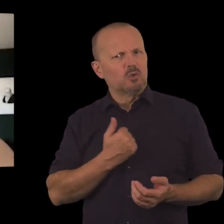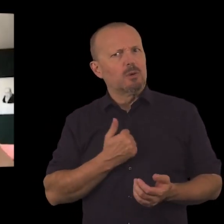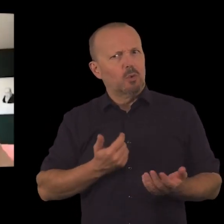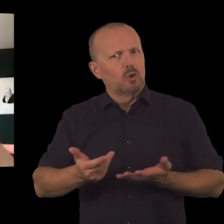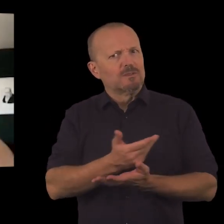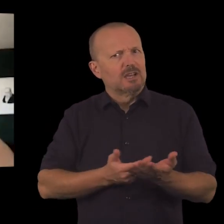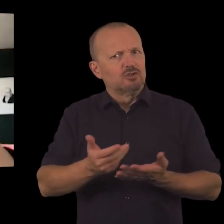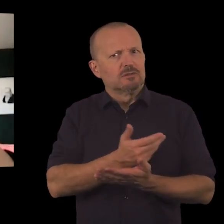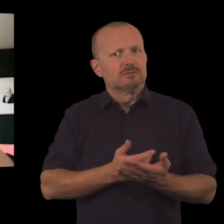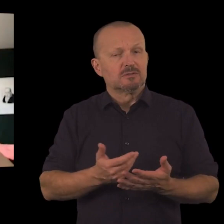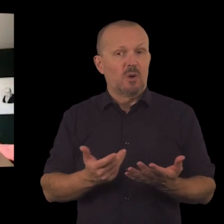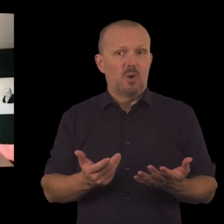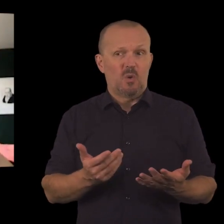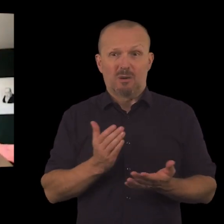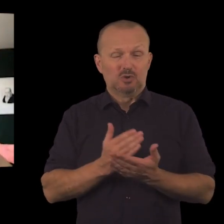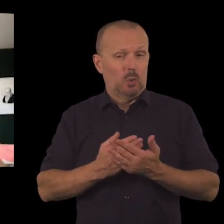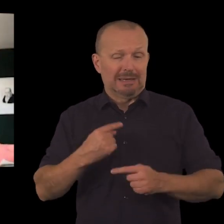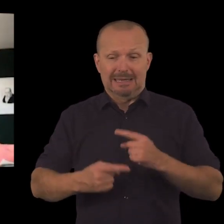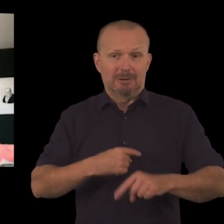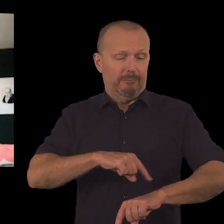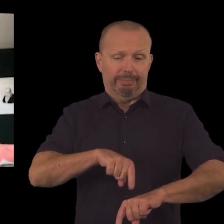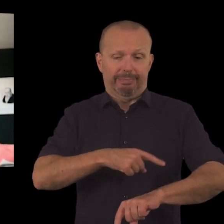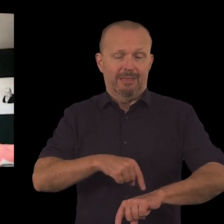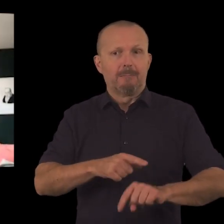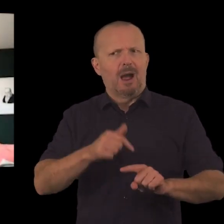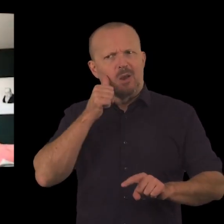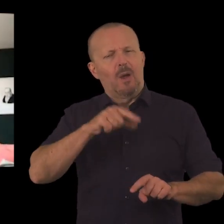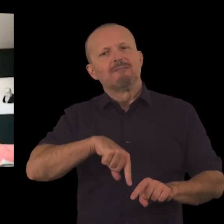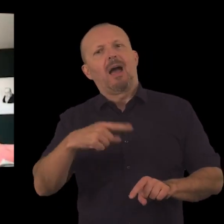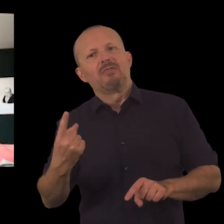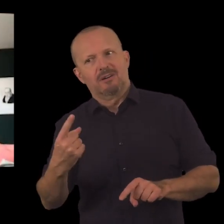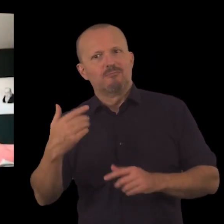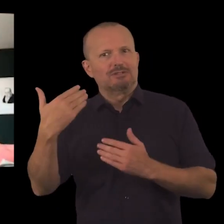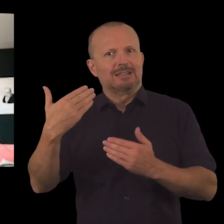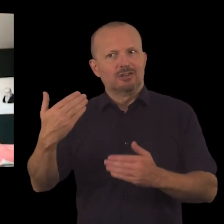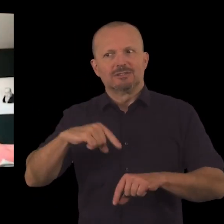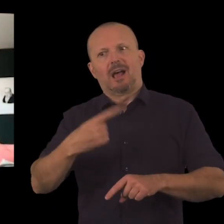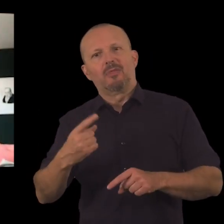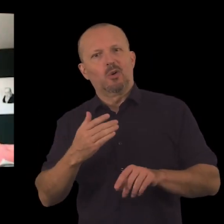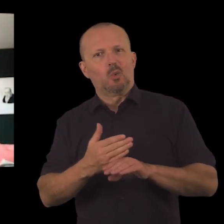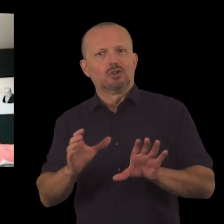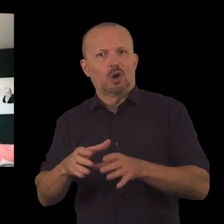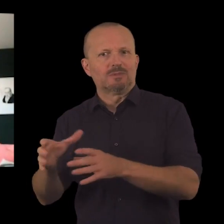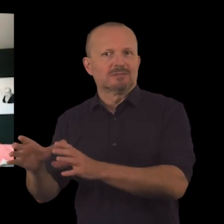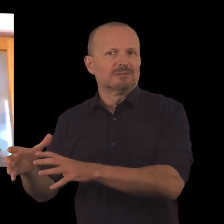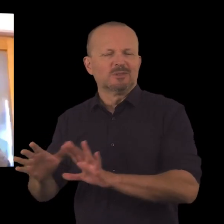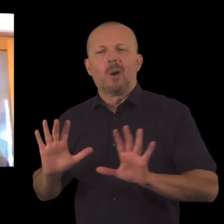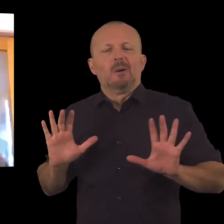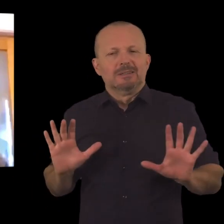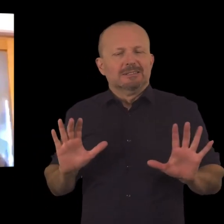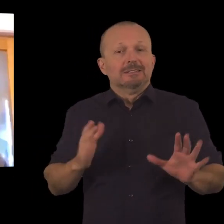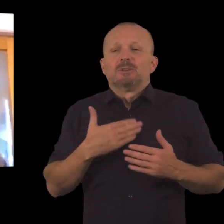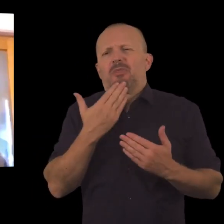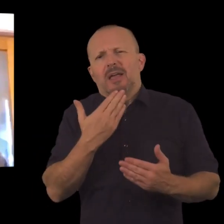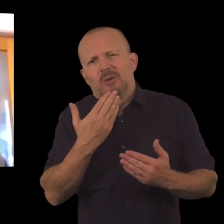have a conversation. So I'm sure we could keep going for ages, but I know there's lots of other sessions happening. So